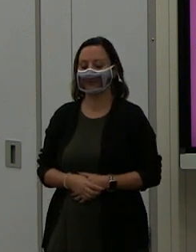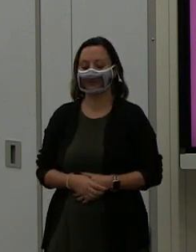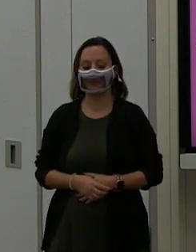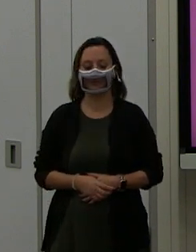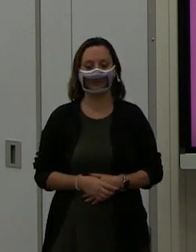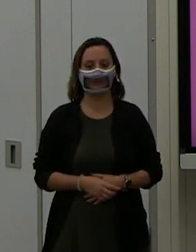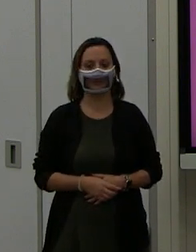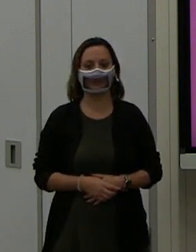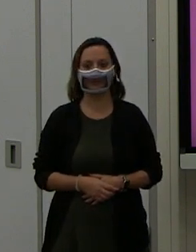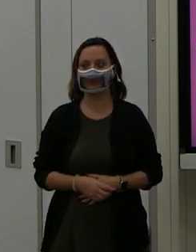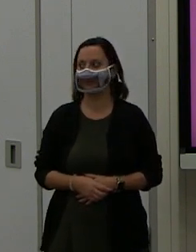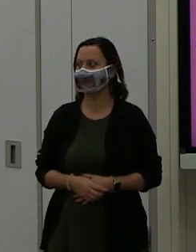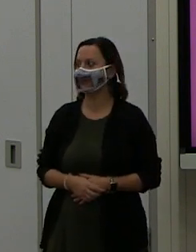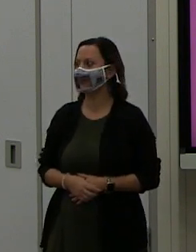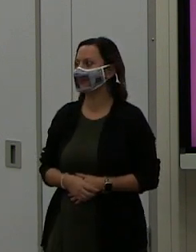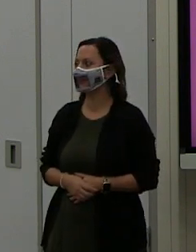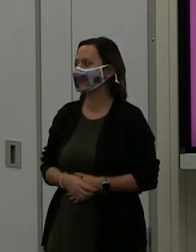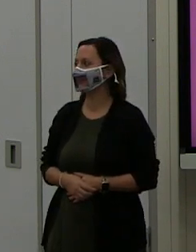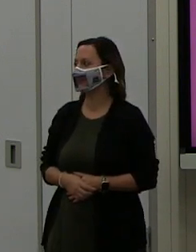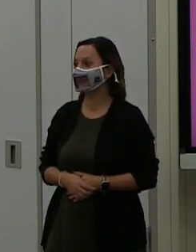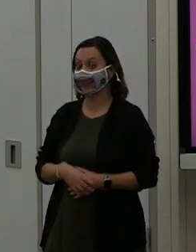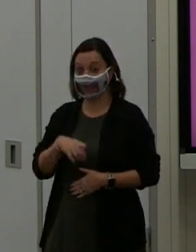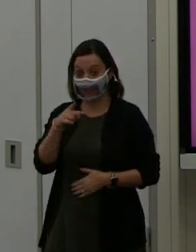You have to share your screen.